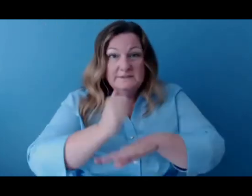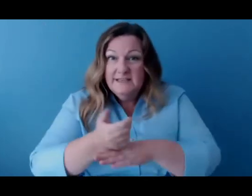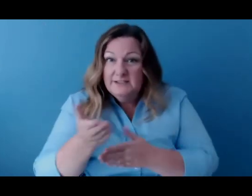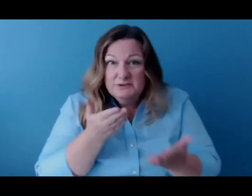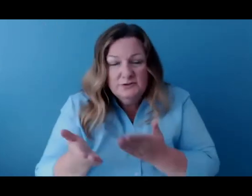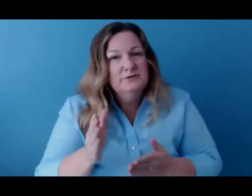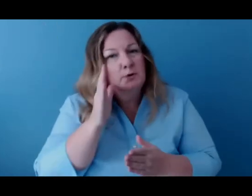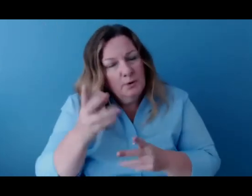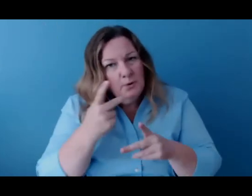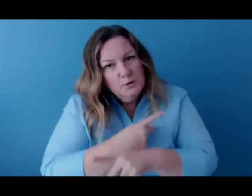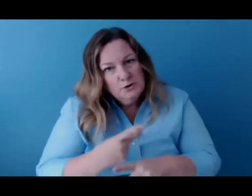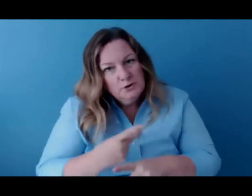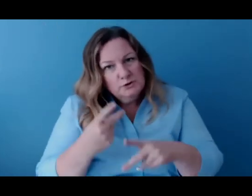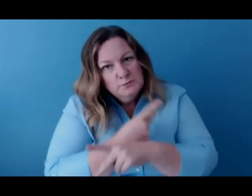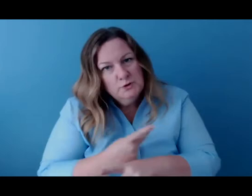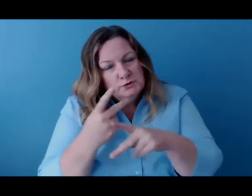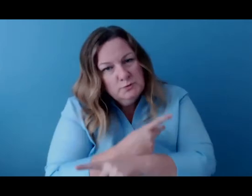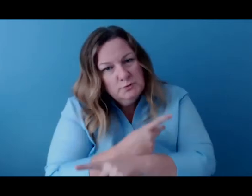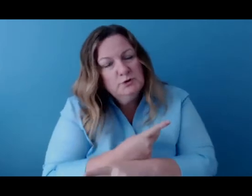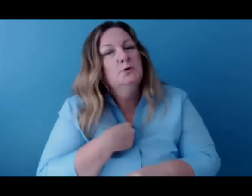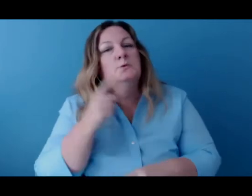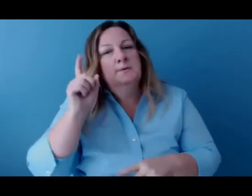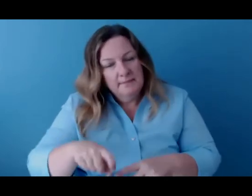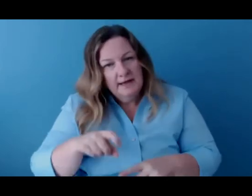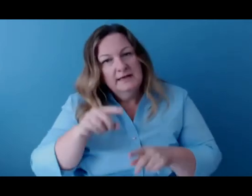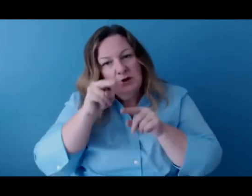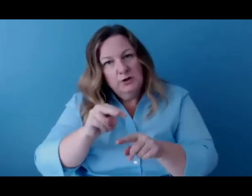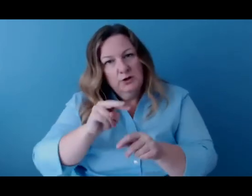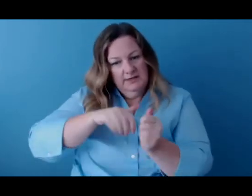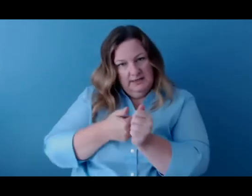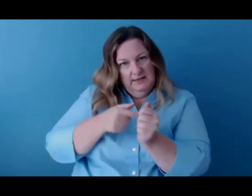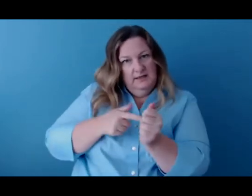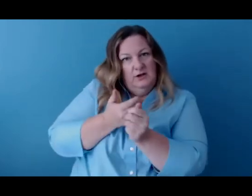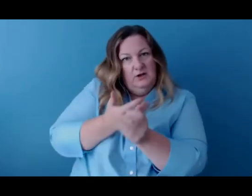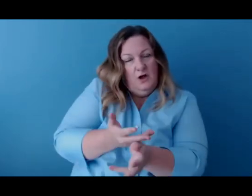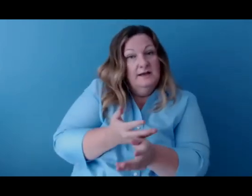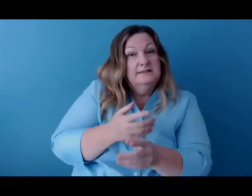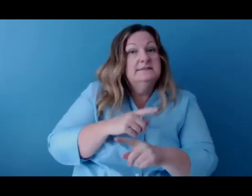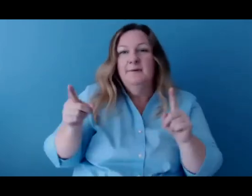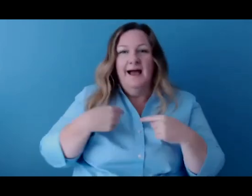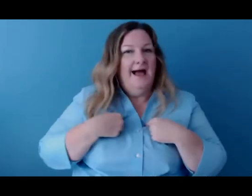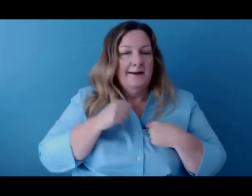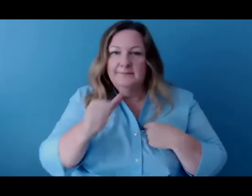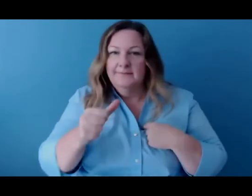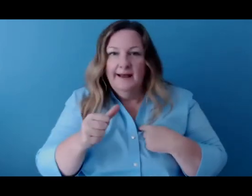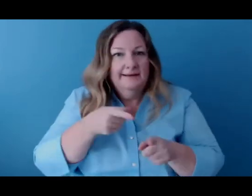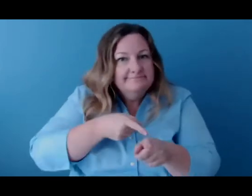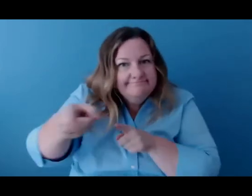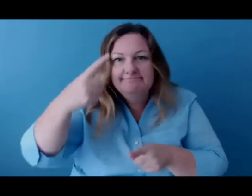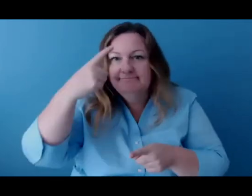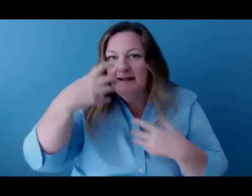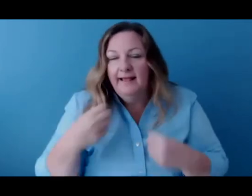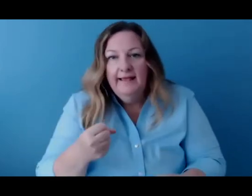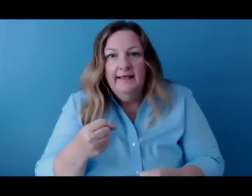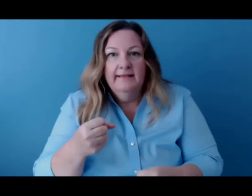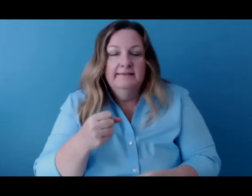better. We can't just address the symptoms of this and we have to address the root cause. I don't know what all that root cause is. I'm not a clinical specialist in this in any way. I